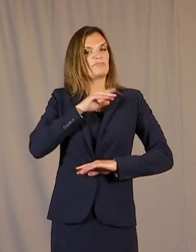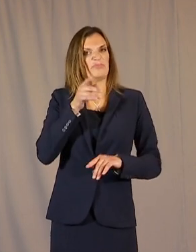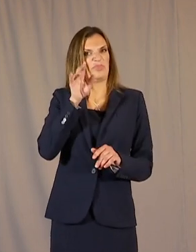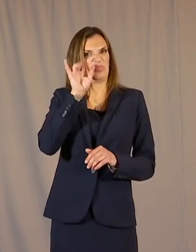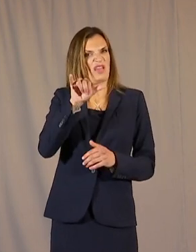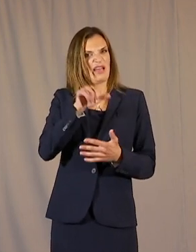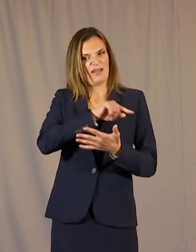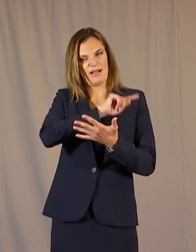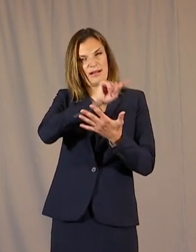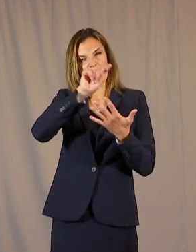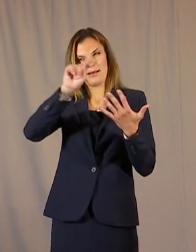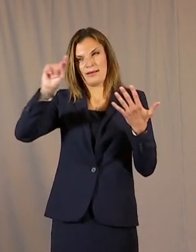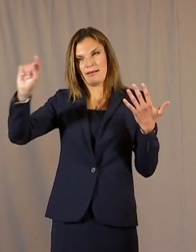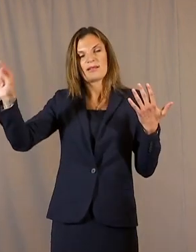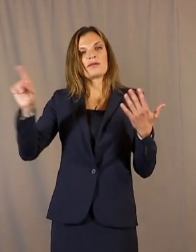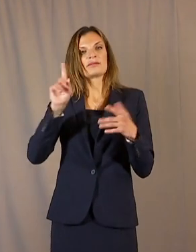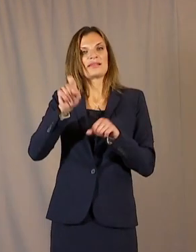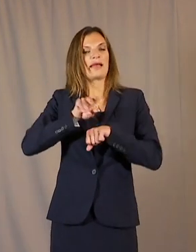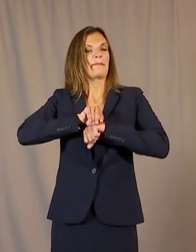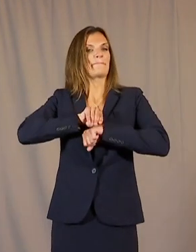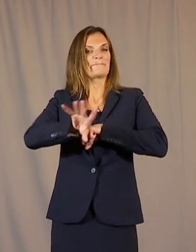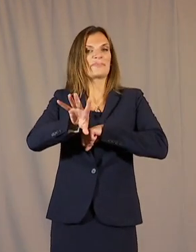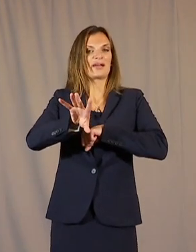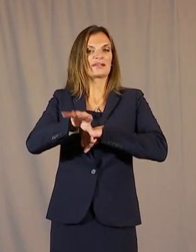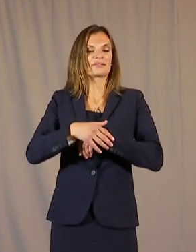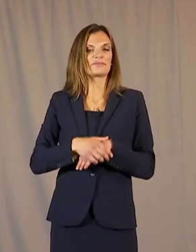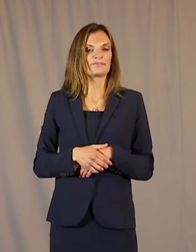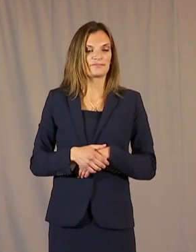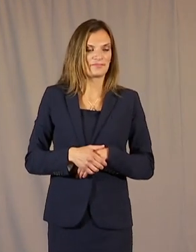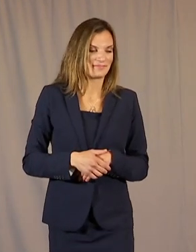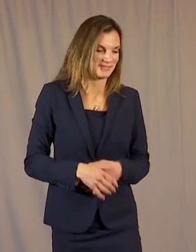certainly impact as well.